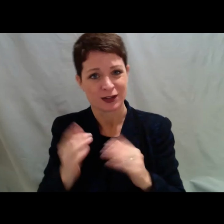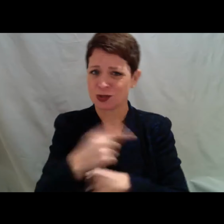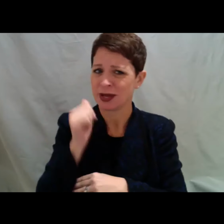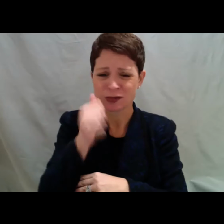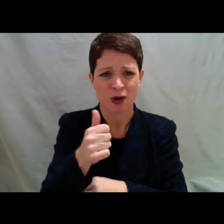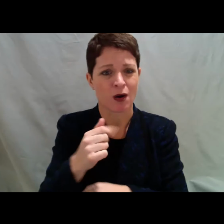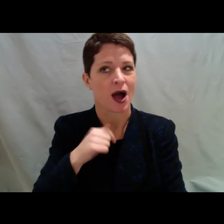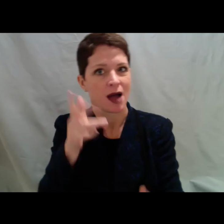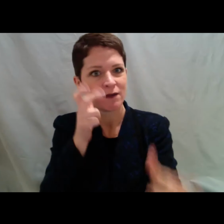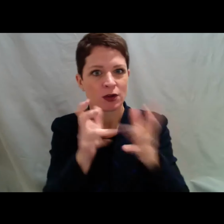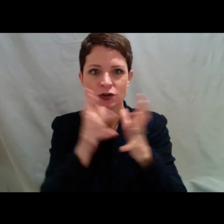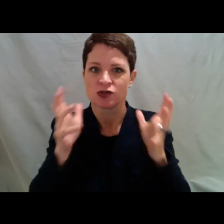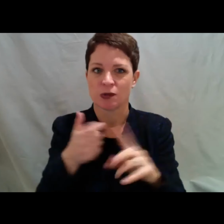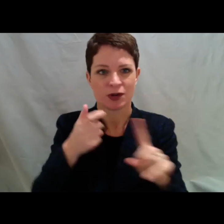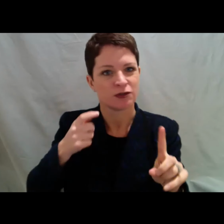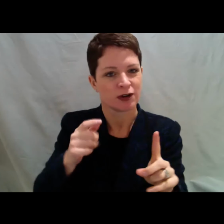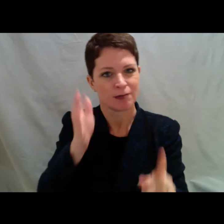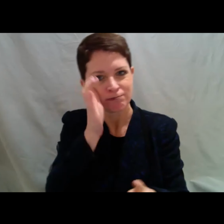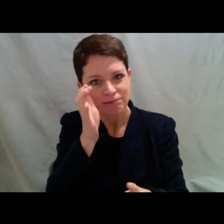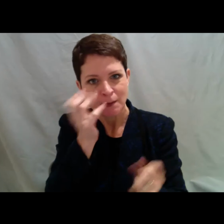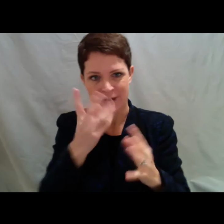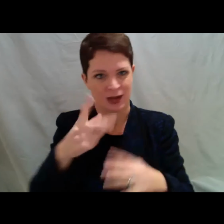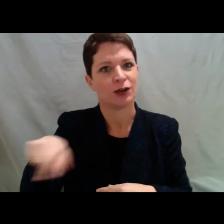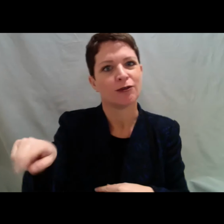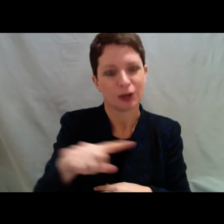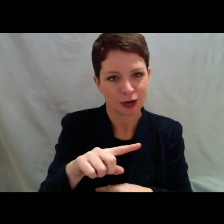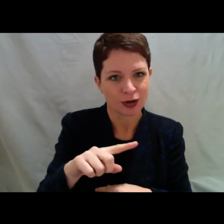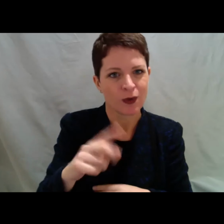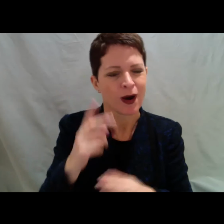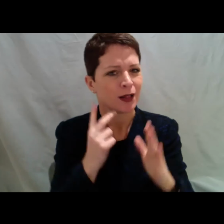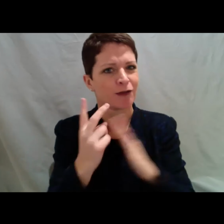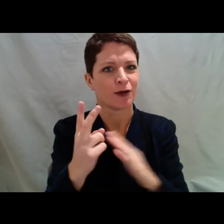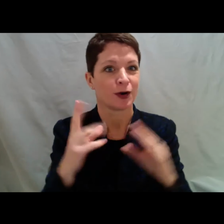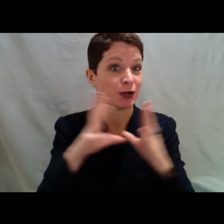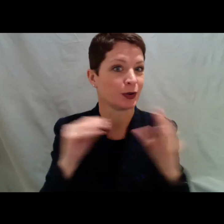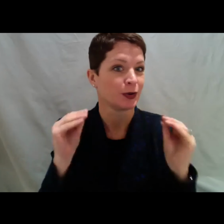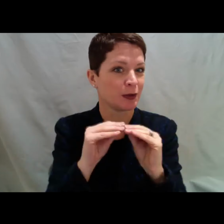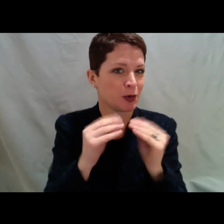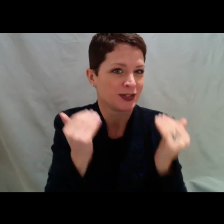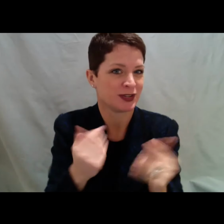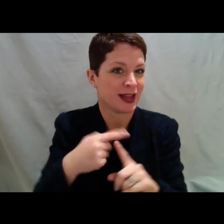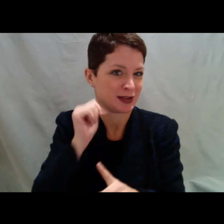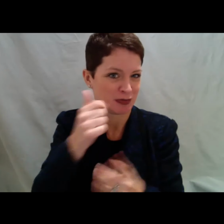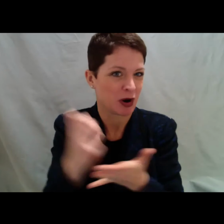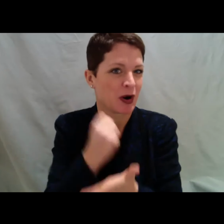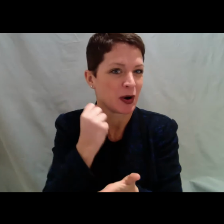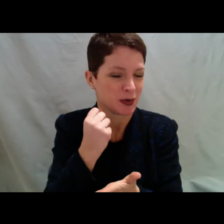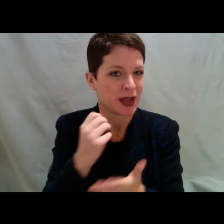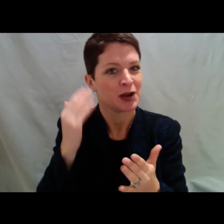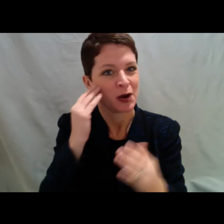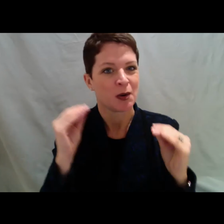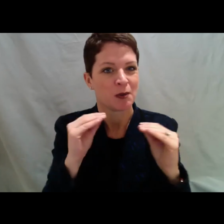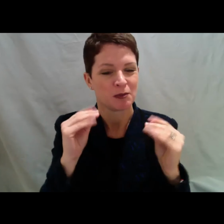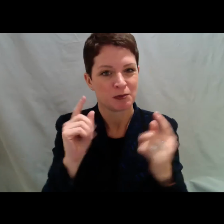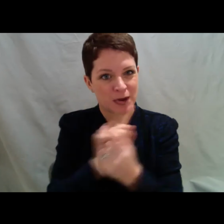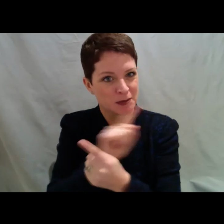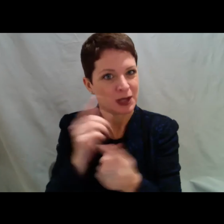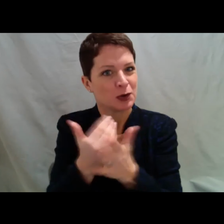I've learned so much from so many of you, and I look forward to learning more today and tomorrow and getting to know new